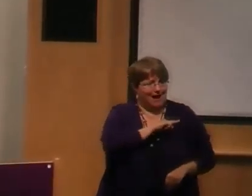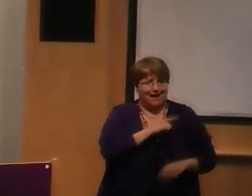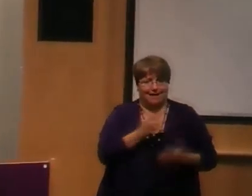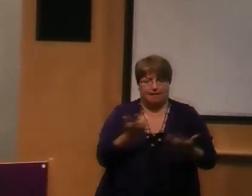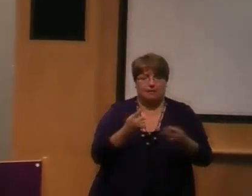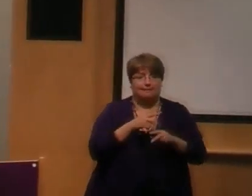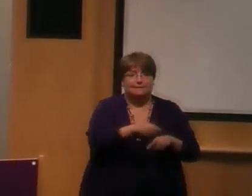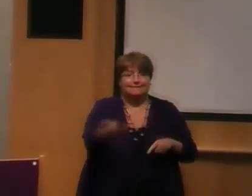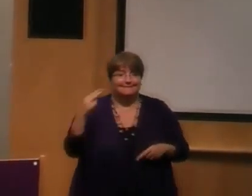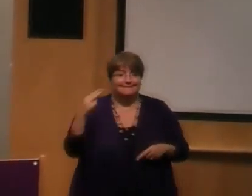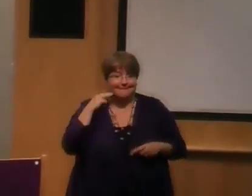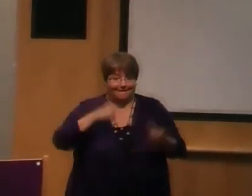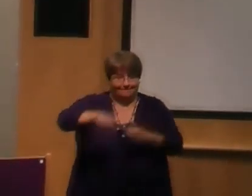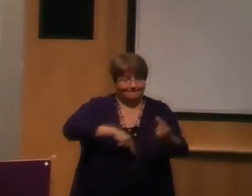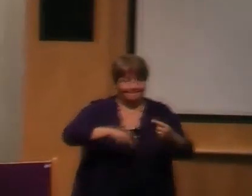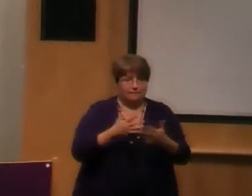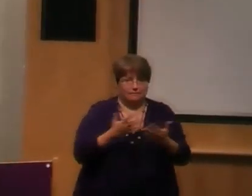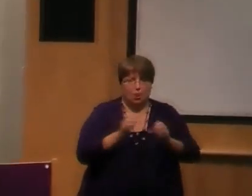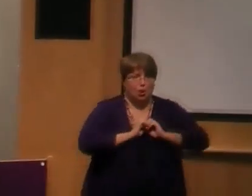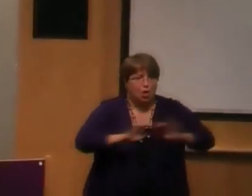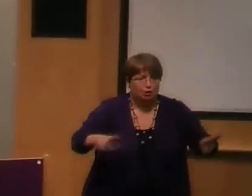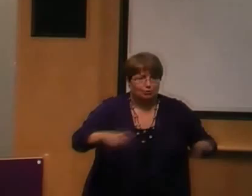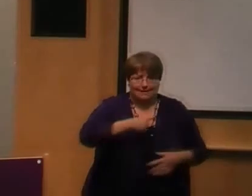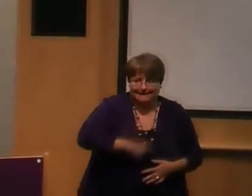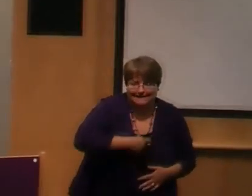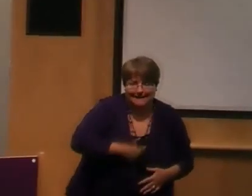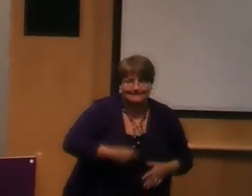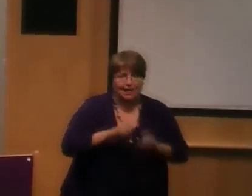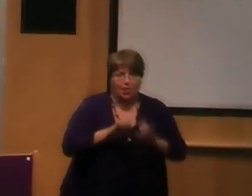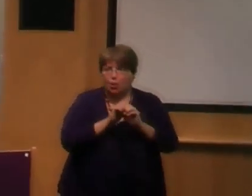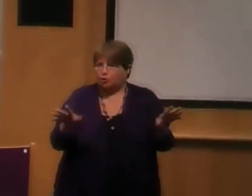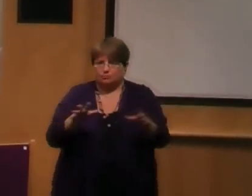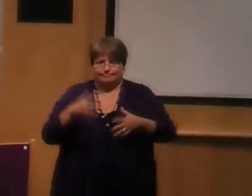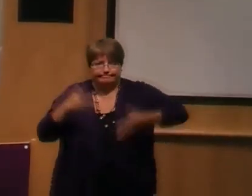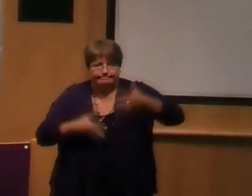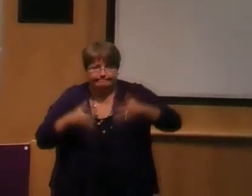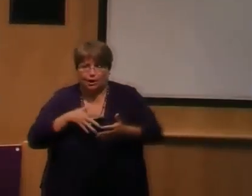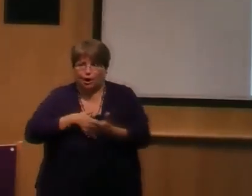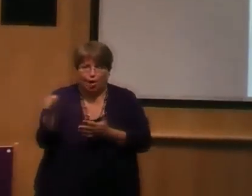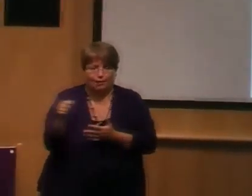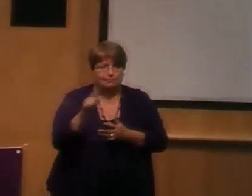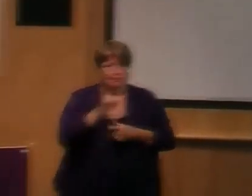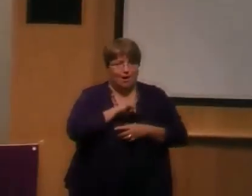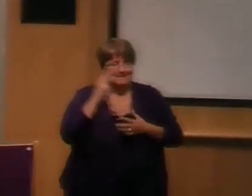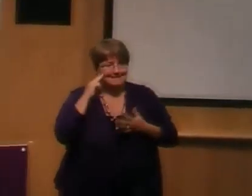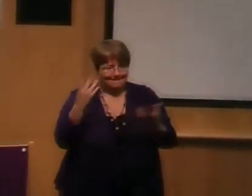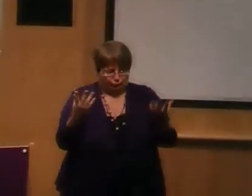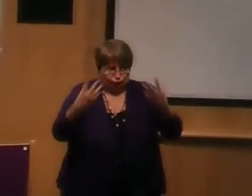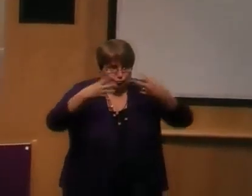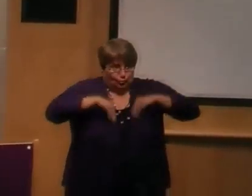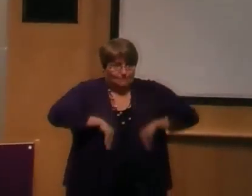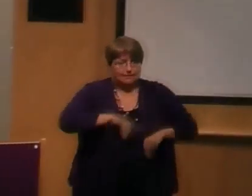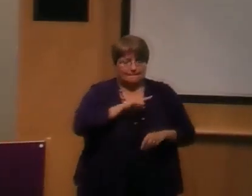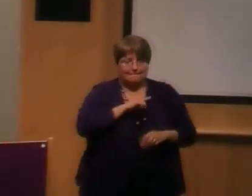nice, Roots because, well, a lot of deaf people have failed, they've lost their identity, they've lost sign